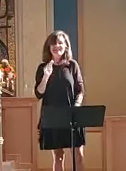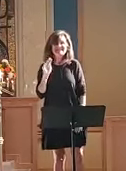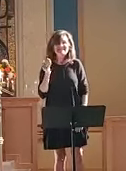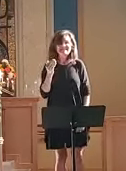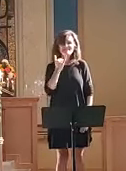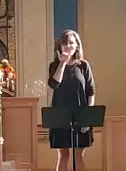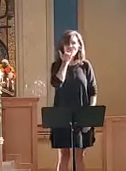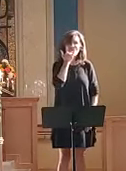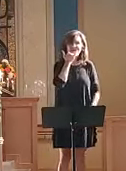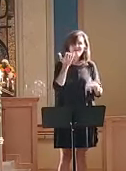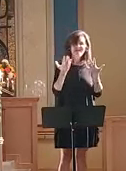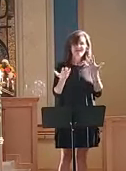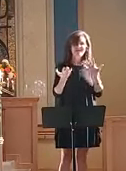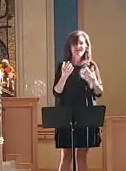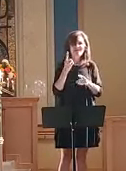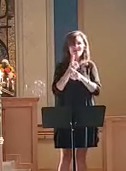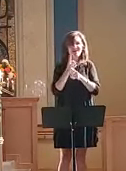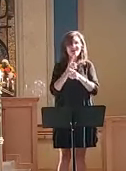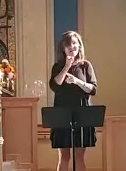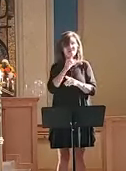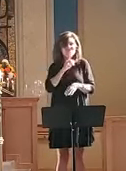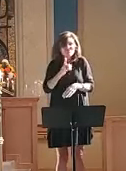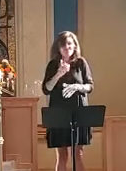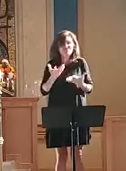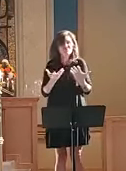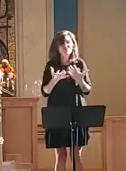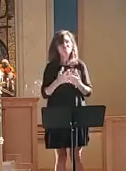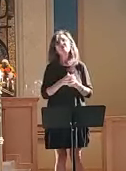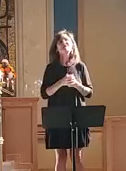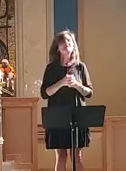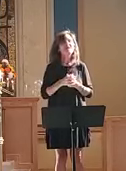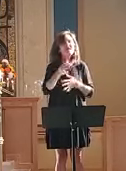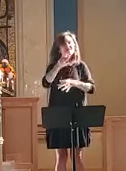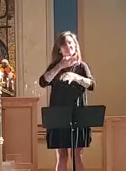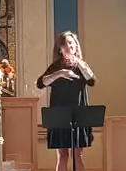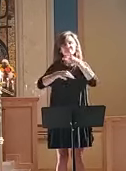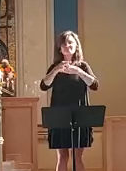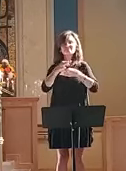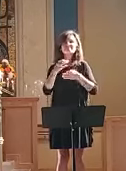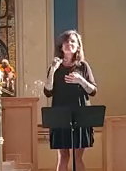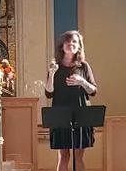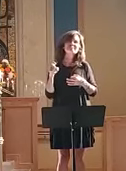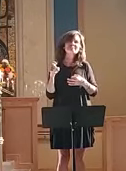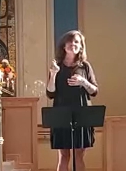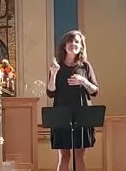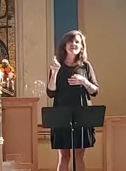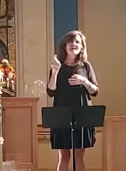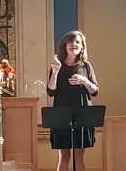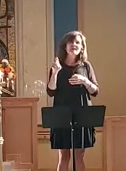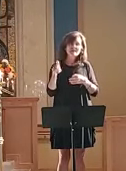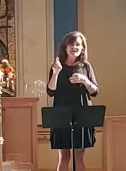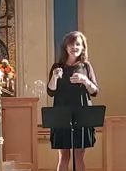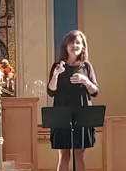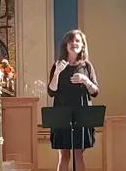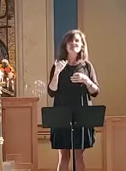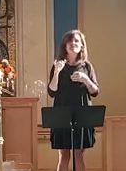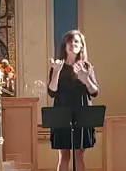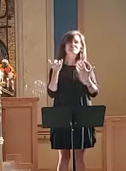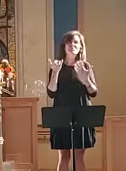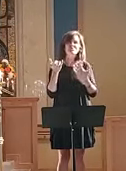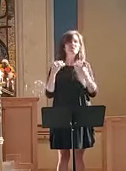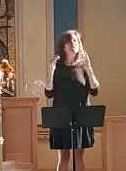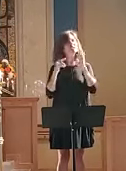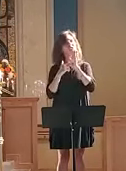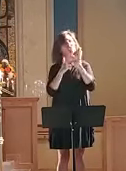malignant, if they would. That's not true. Rather, you still have a disposition of